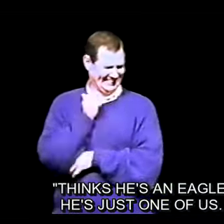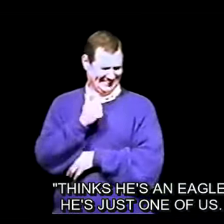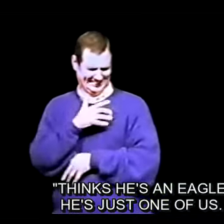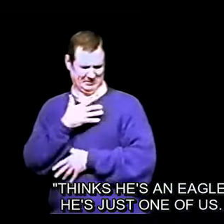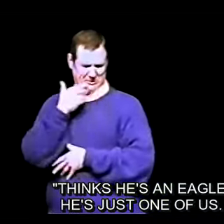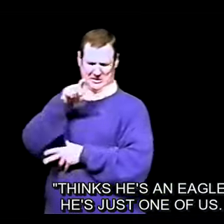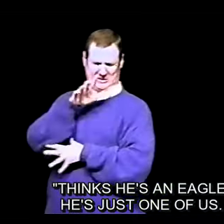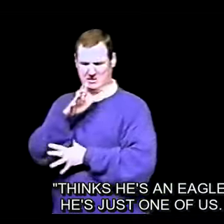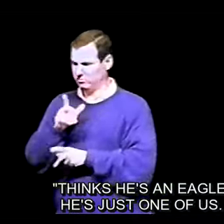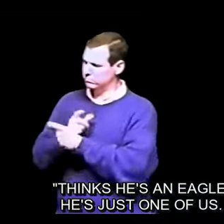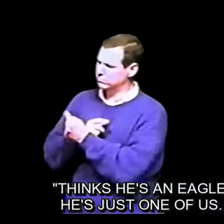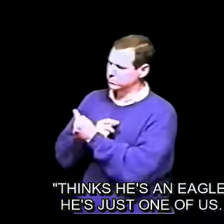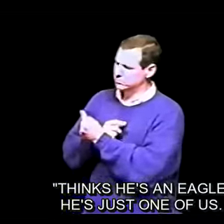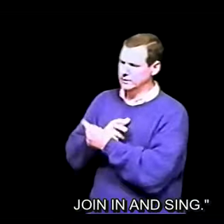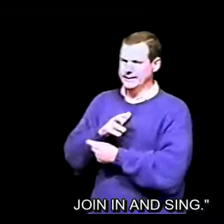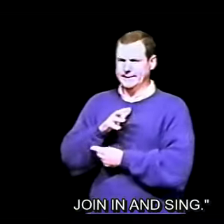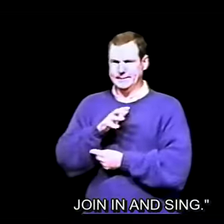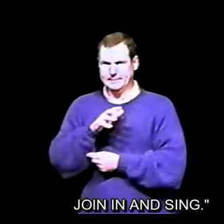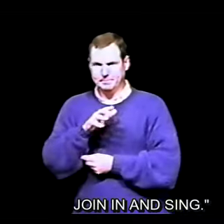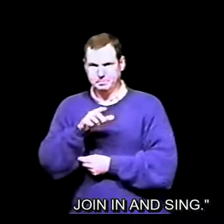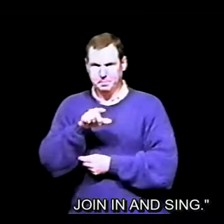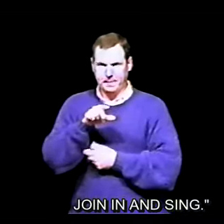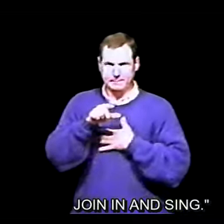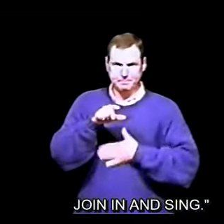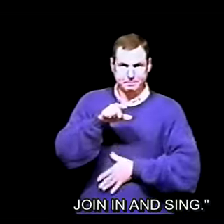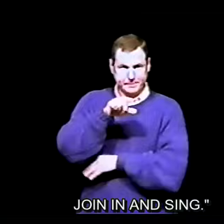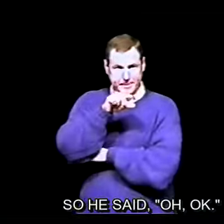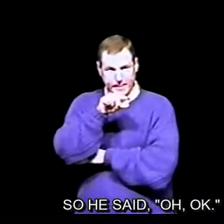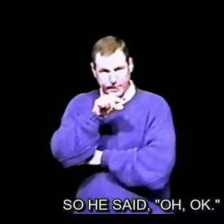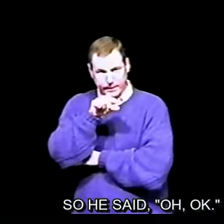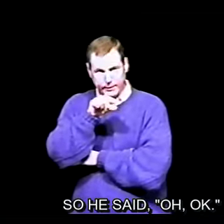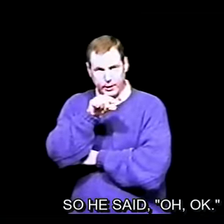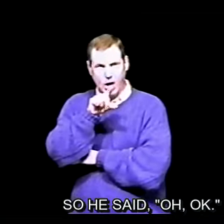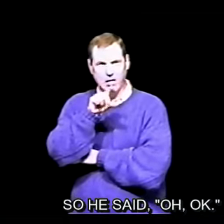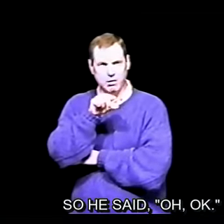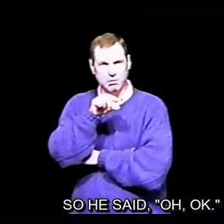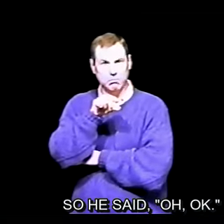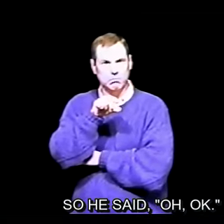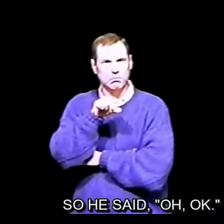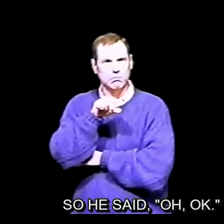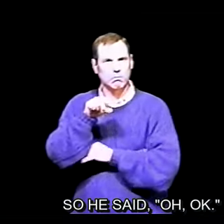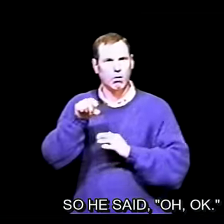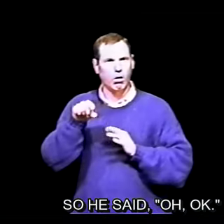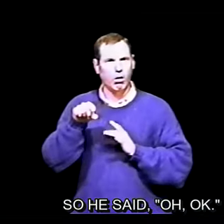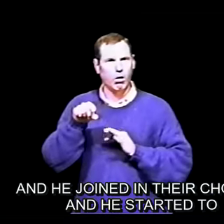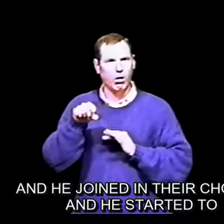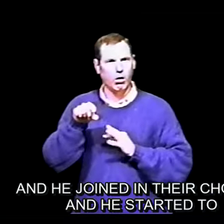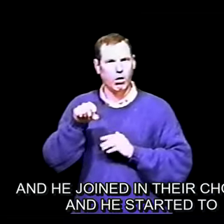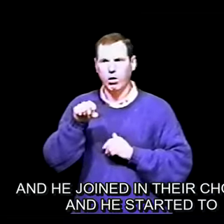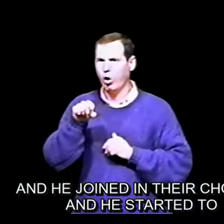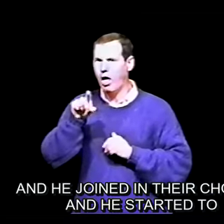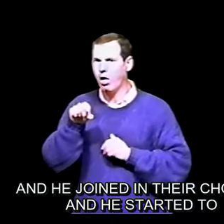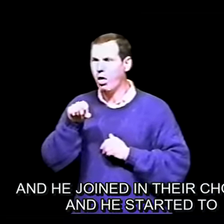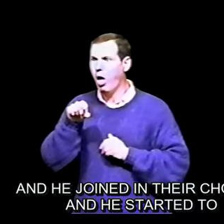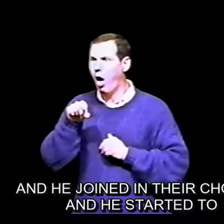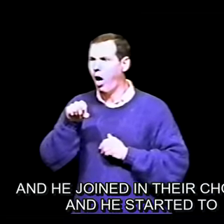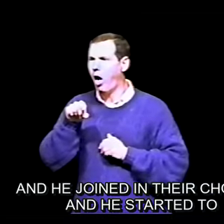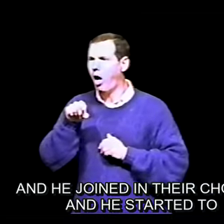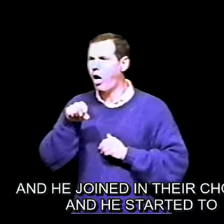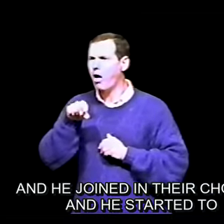us. Join in and sing. So he said, oh, okay. And he joined in their chorus, and he started